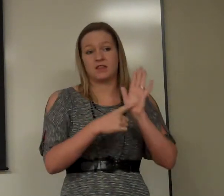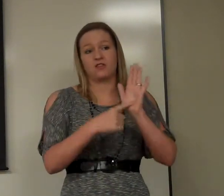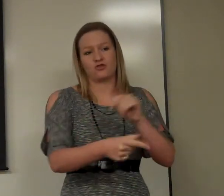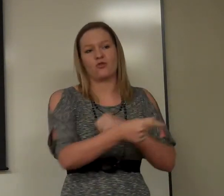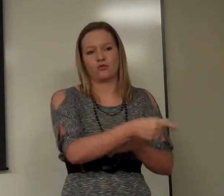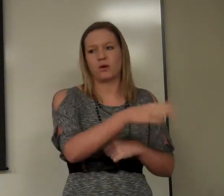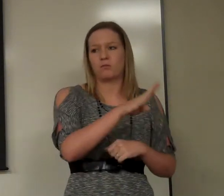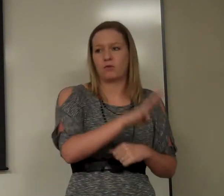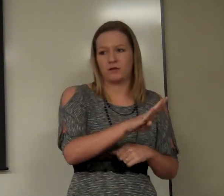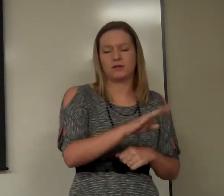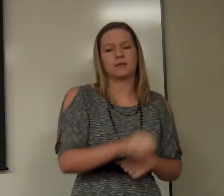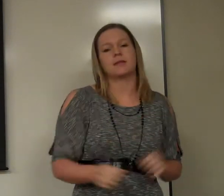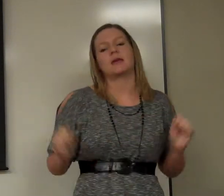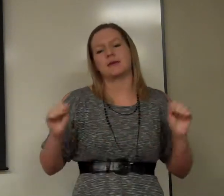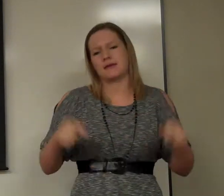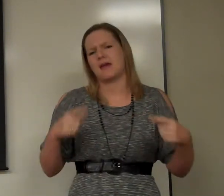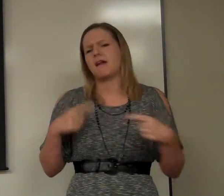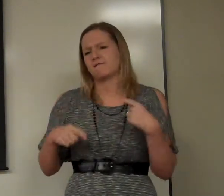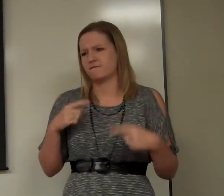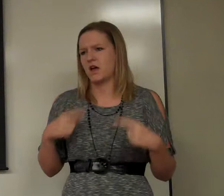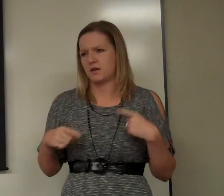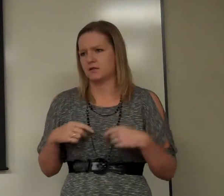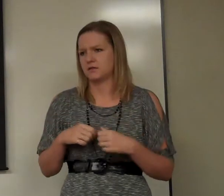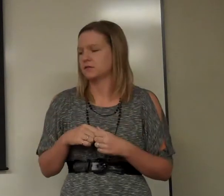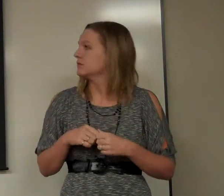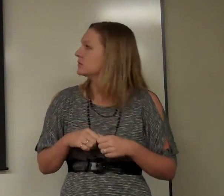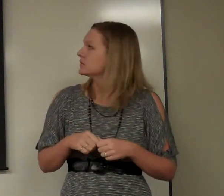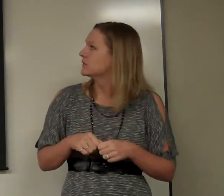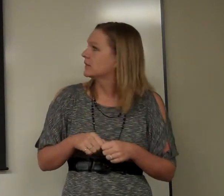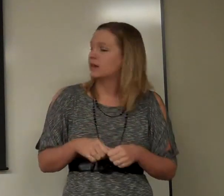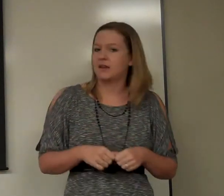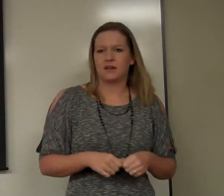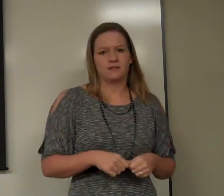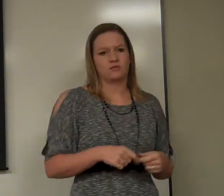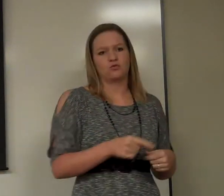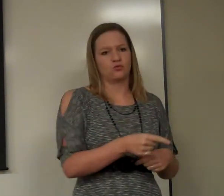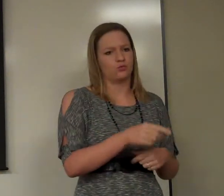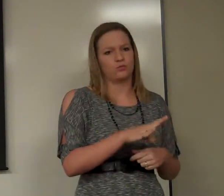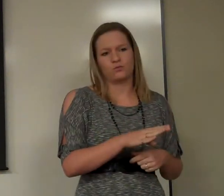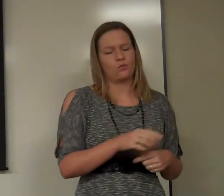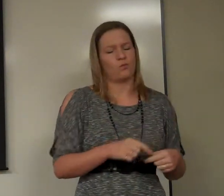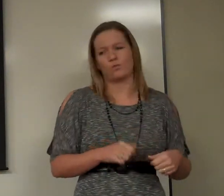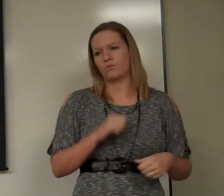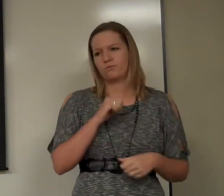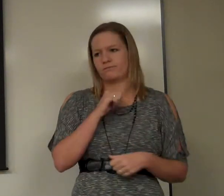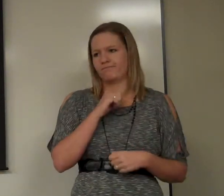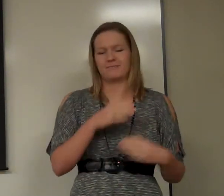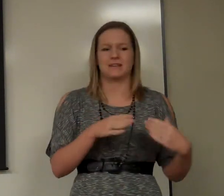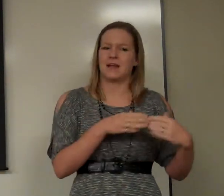fight, and the British aren't going to get this done so easily. Any questions?